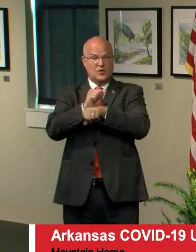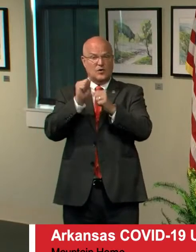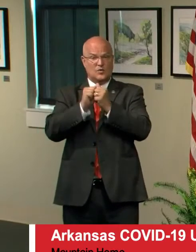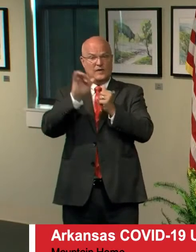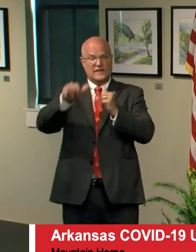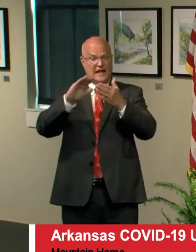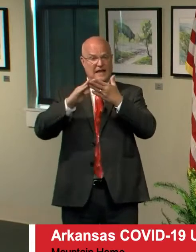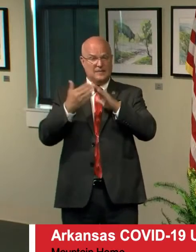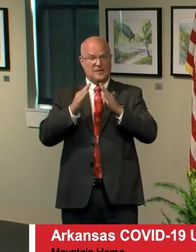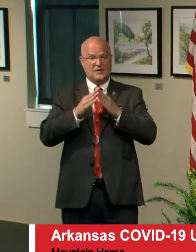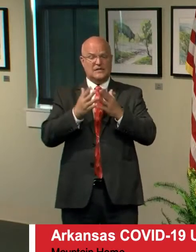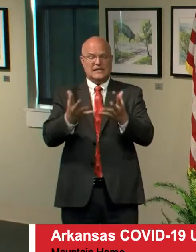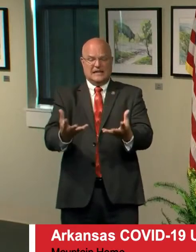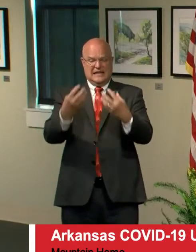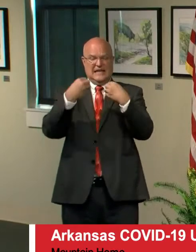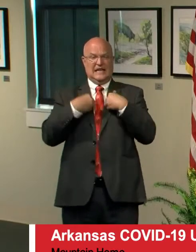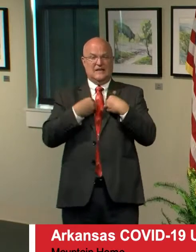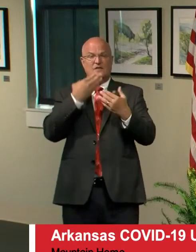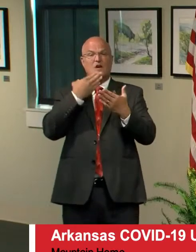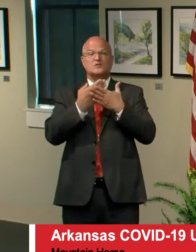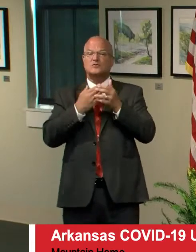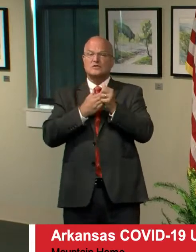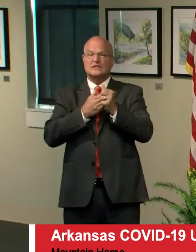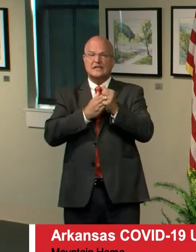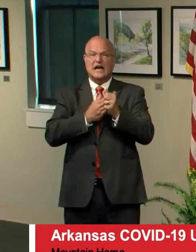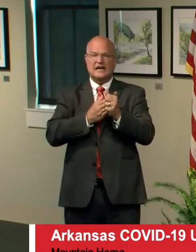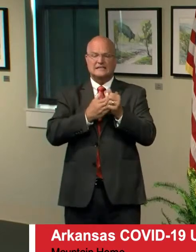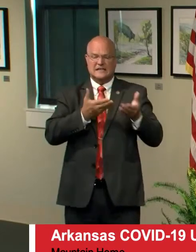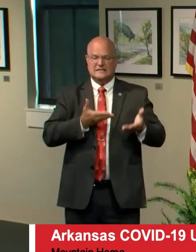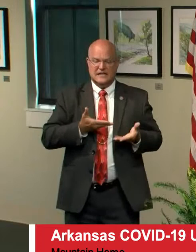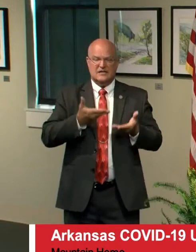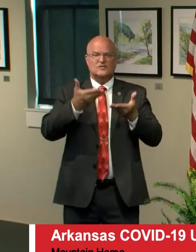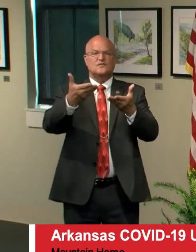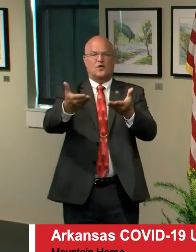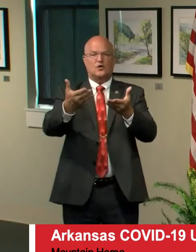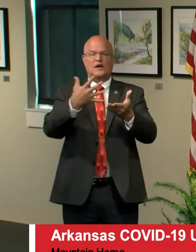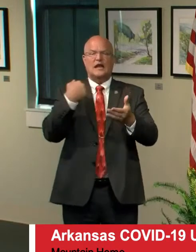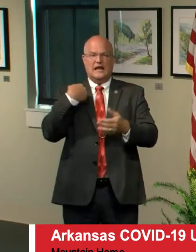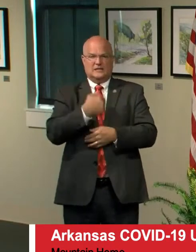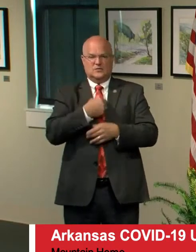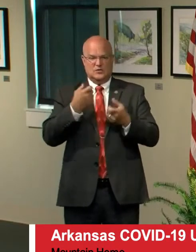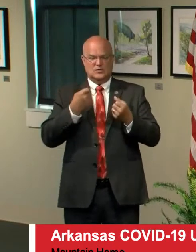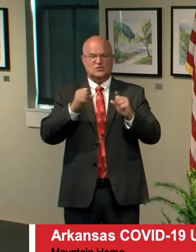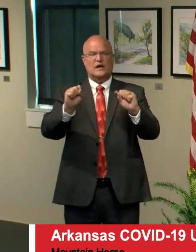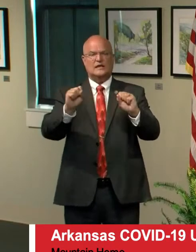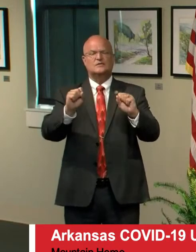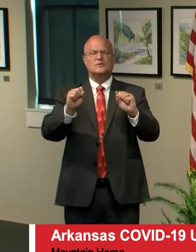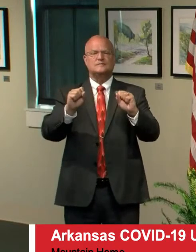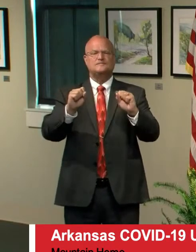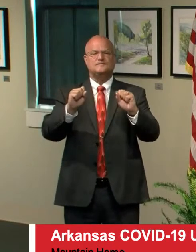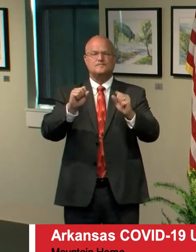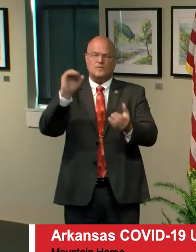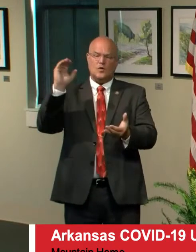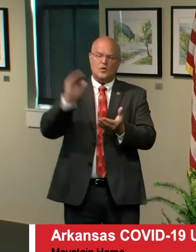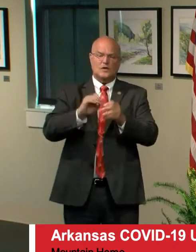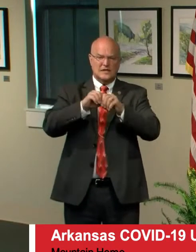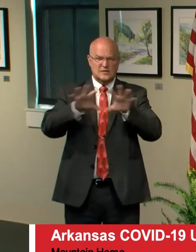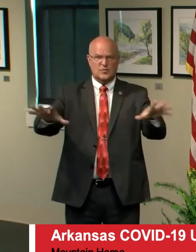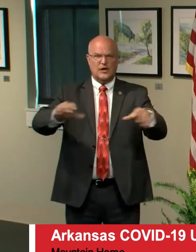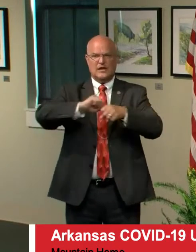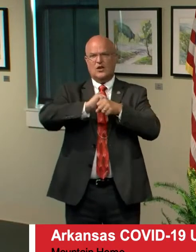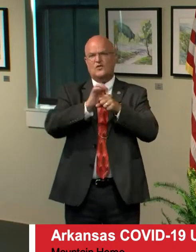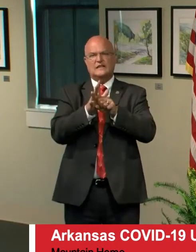those communities to give us good guidance to take us forward as we try to reduce the spread